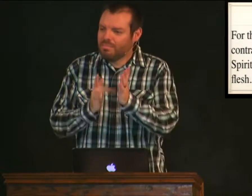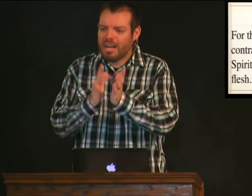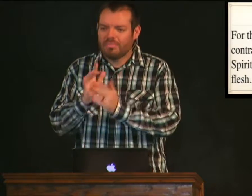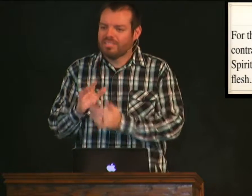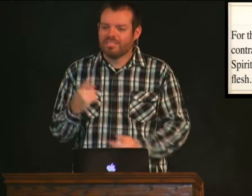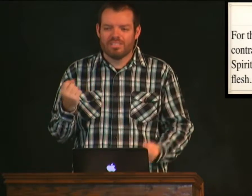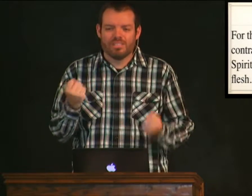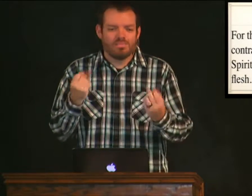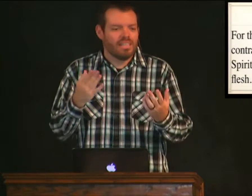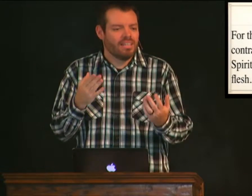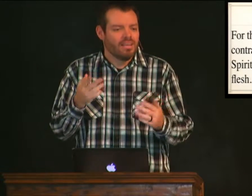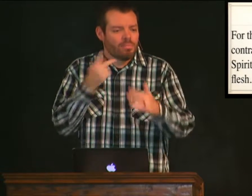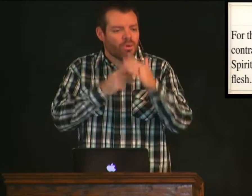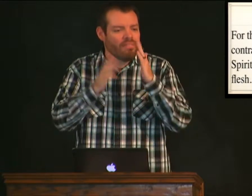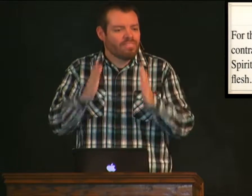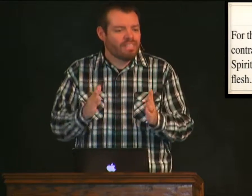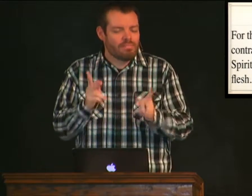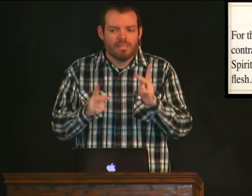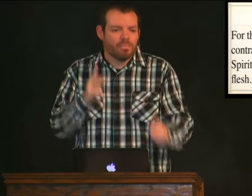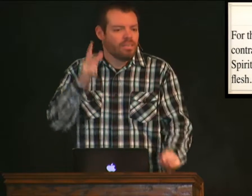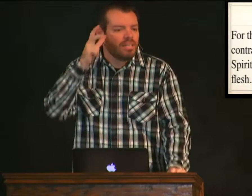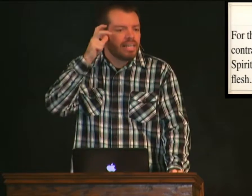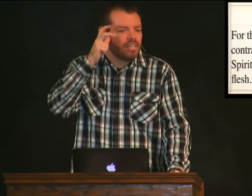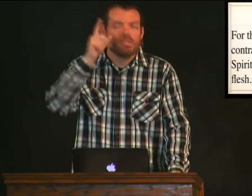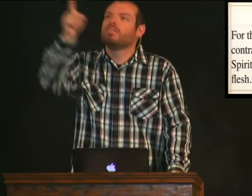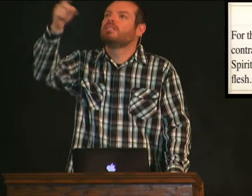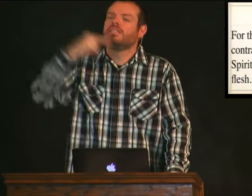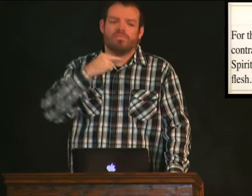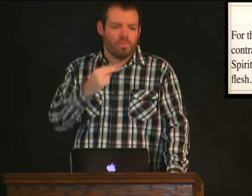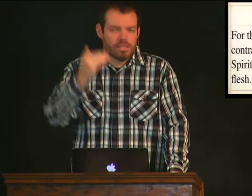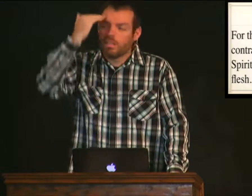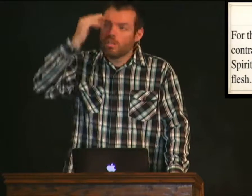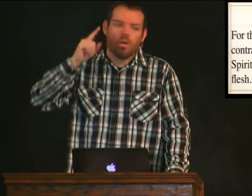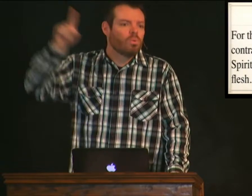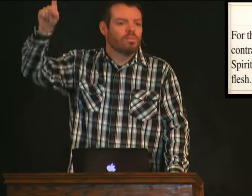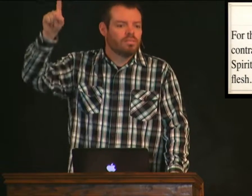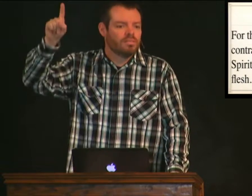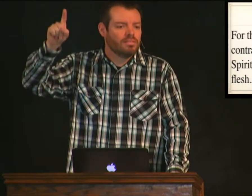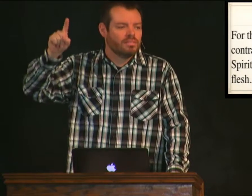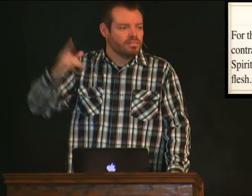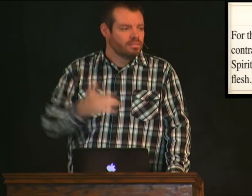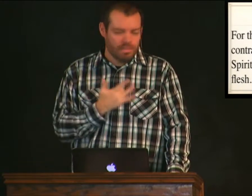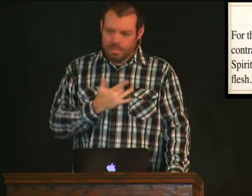You read the Bible. There's many prophets and people that hear His voice.